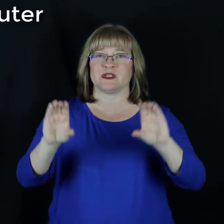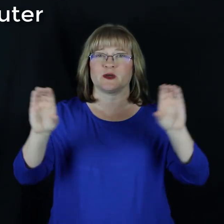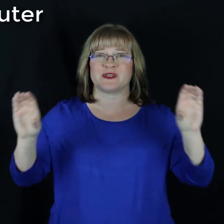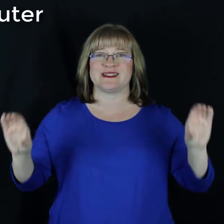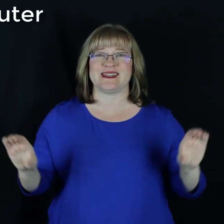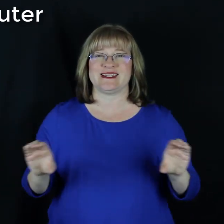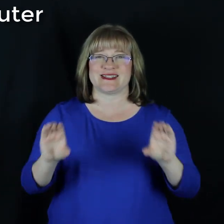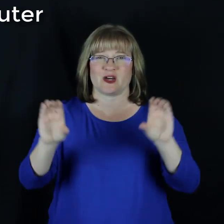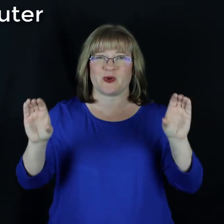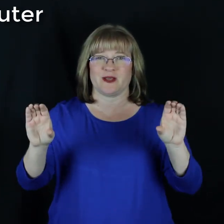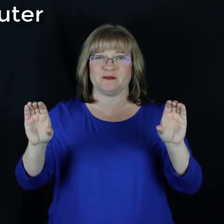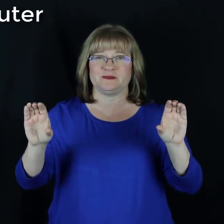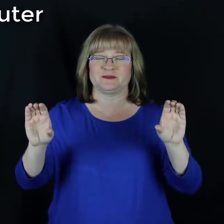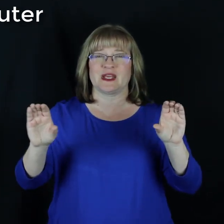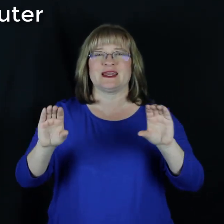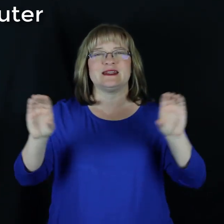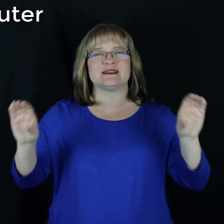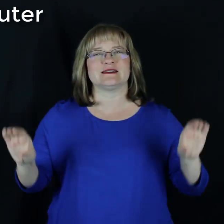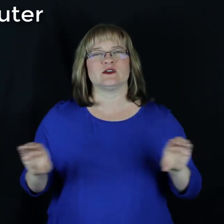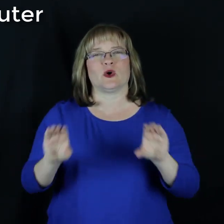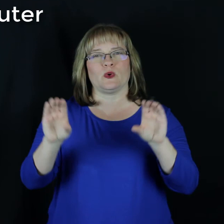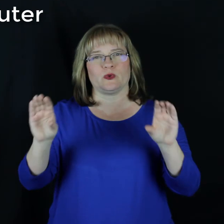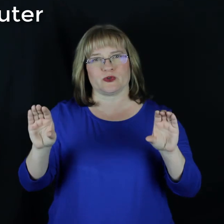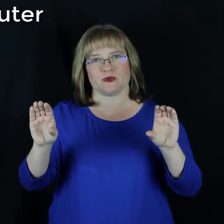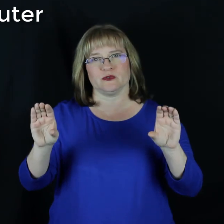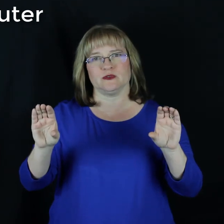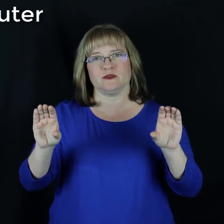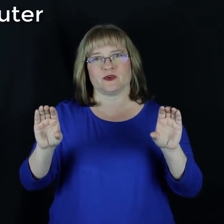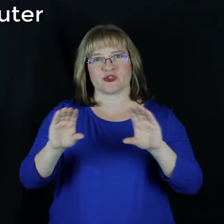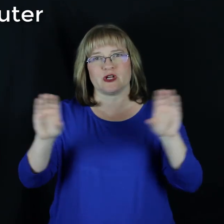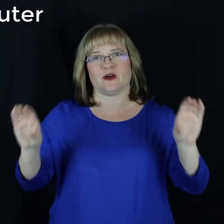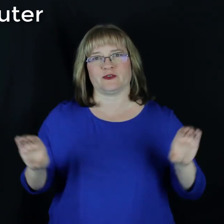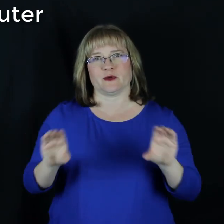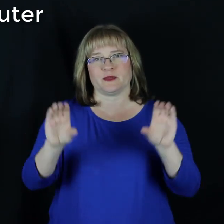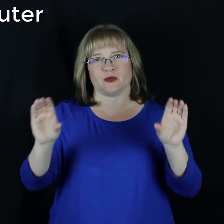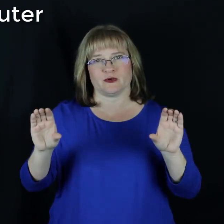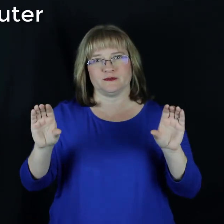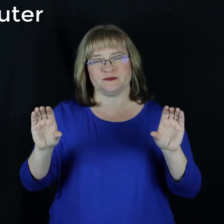done with C's that way. Again, this is an older version of computer.